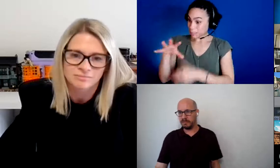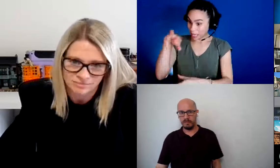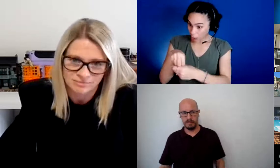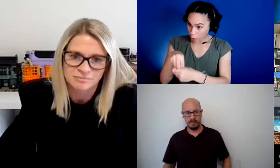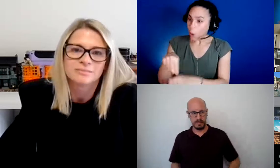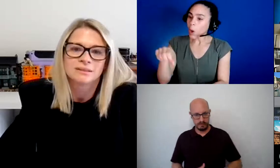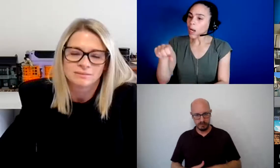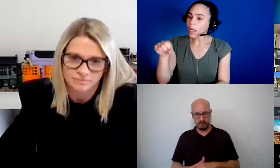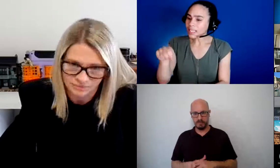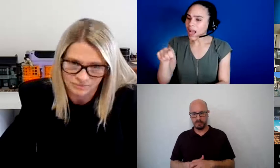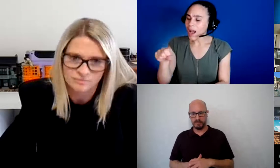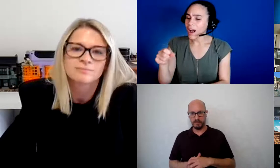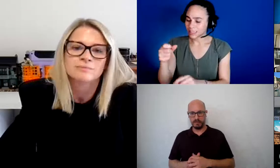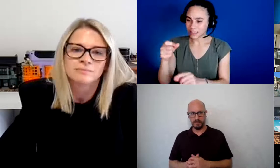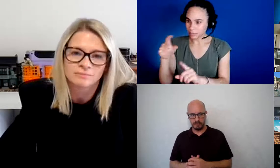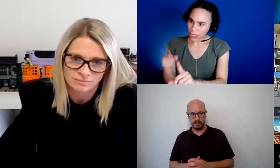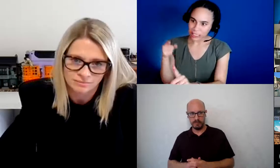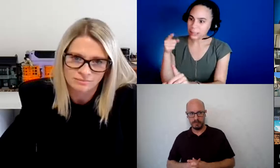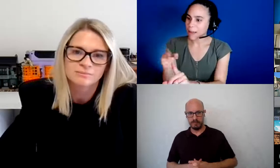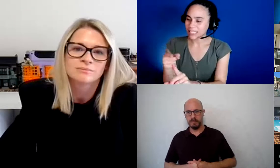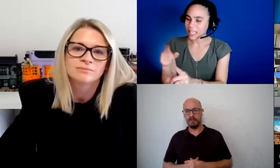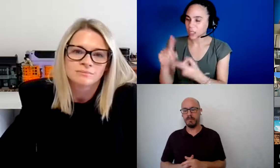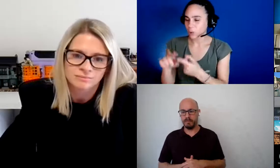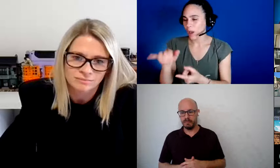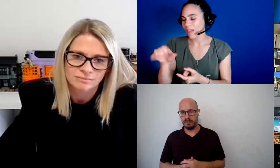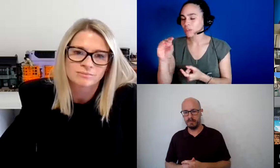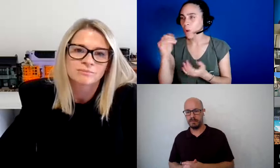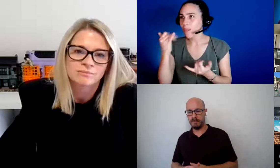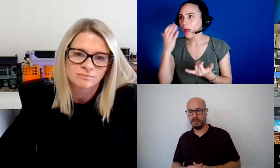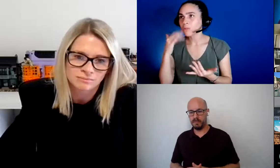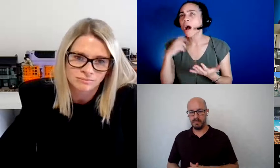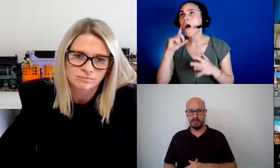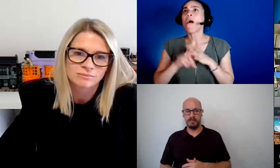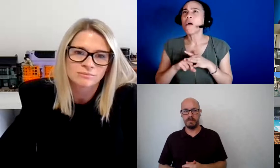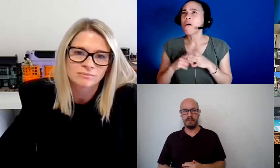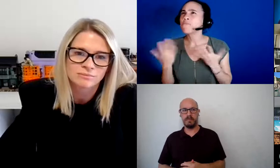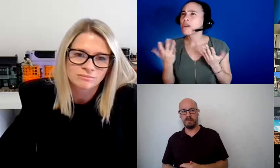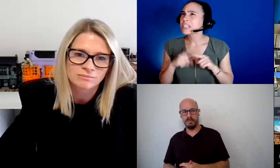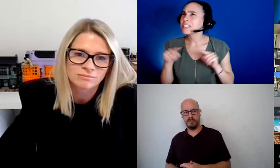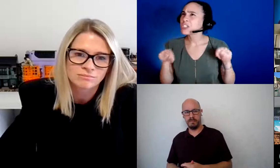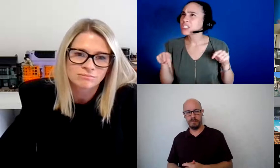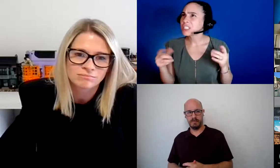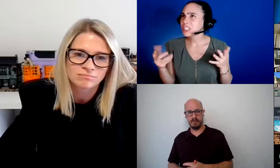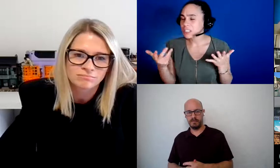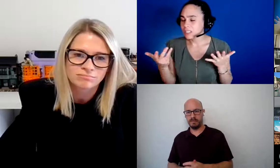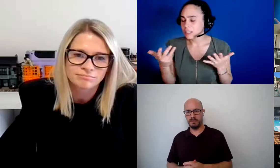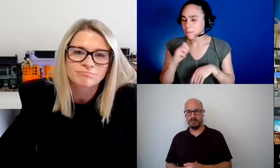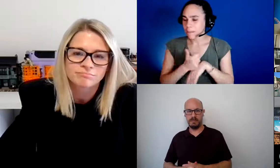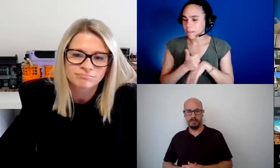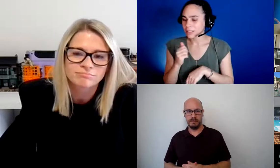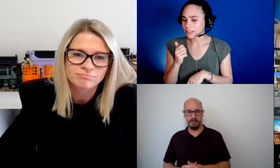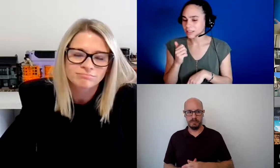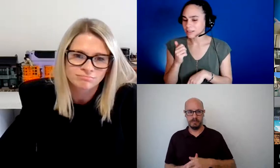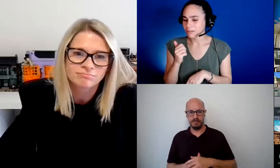So it was very specific to that. So that's what made me think about the question based off, you know, just, just